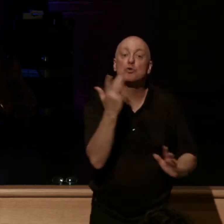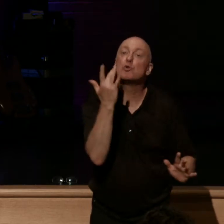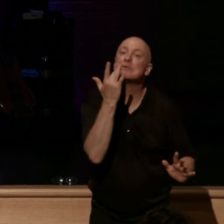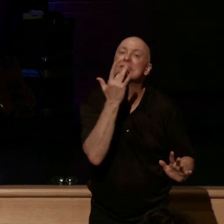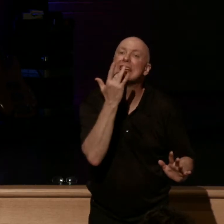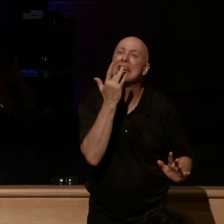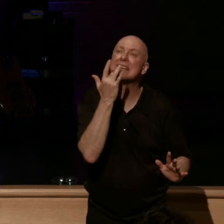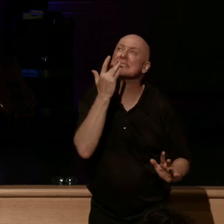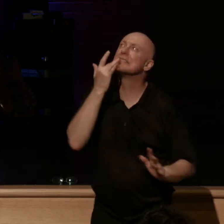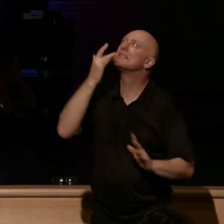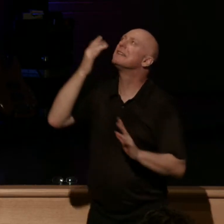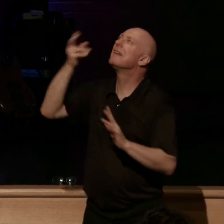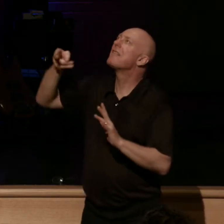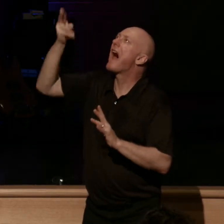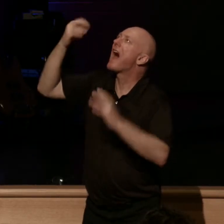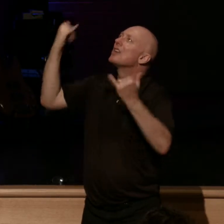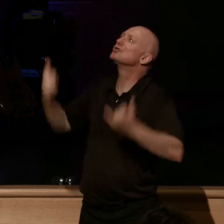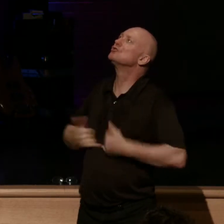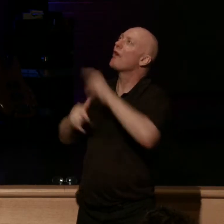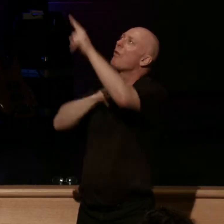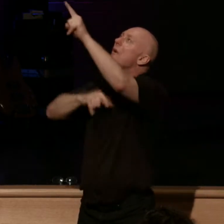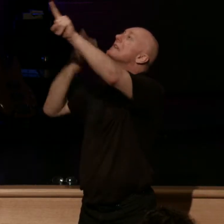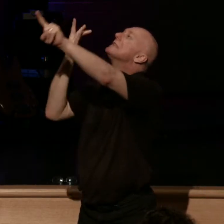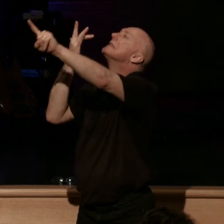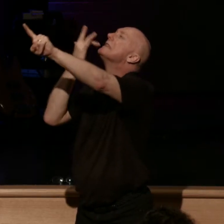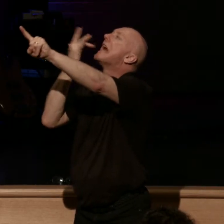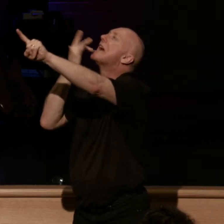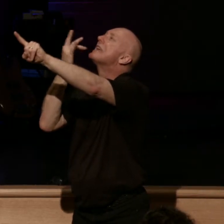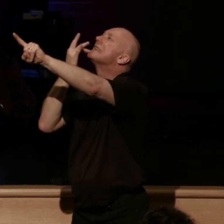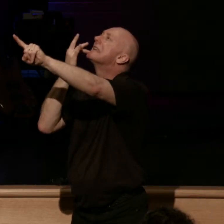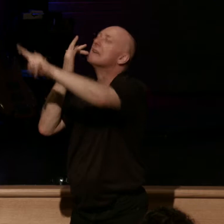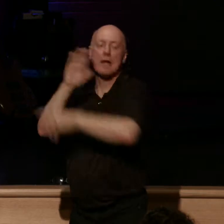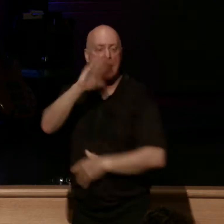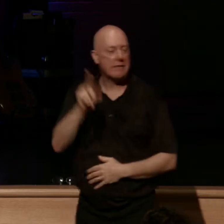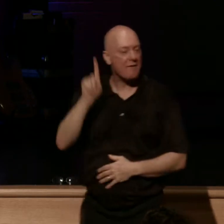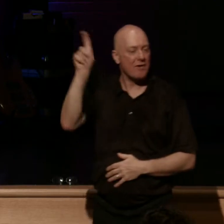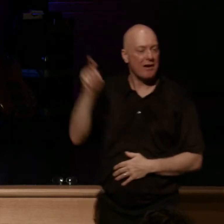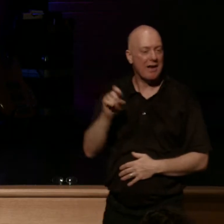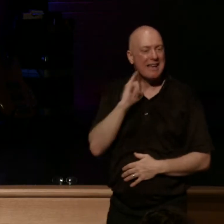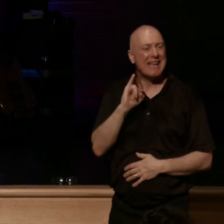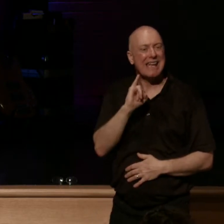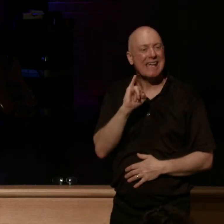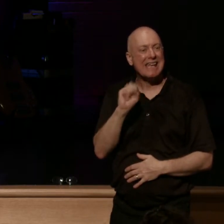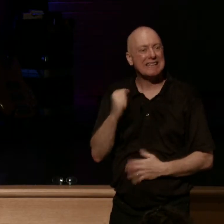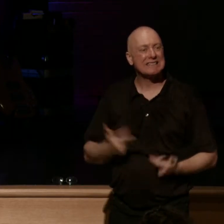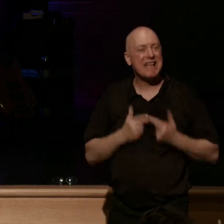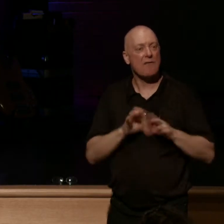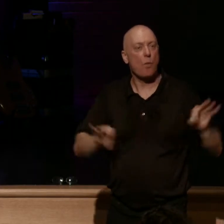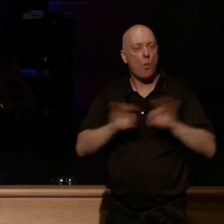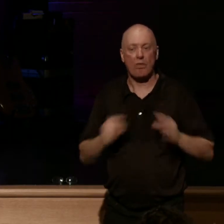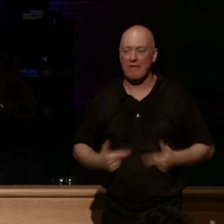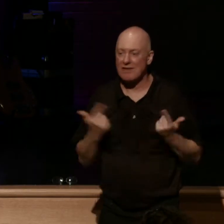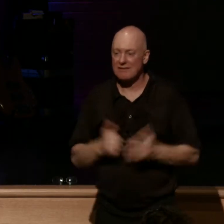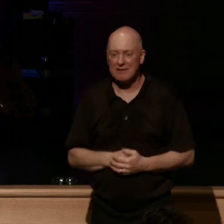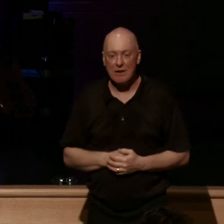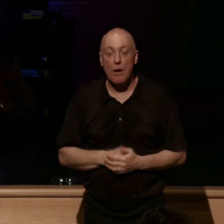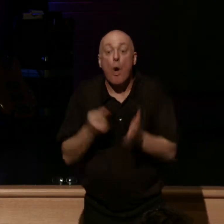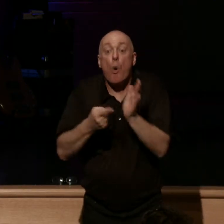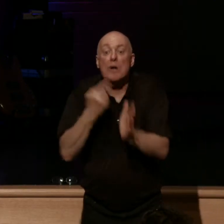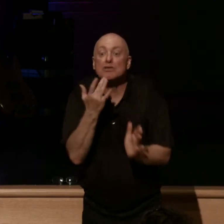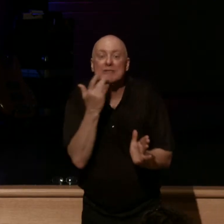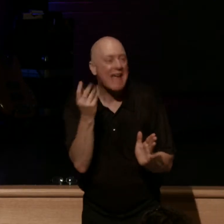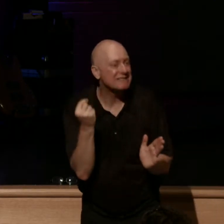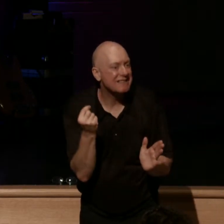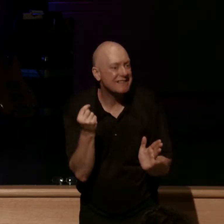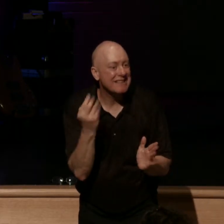the highest joy, the joy of the Lord, will never again ask, is life worth living? Some